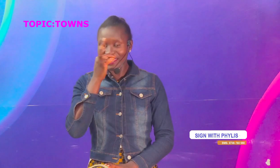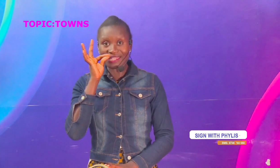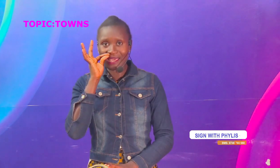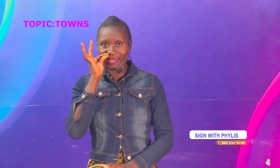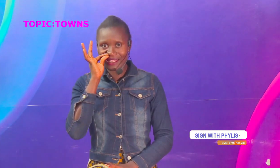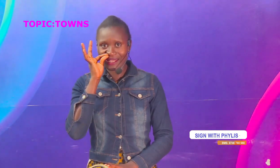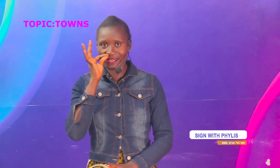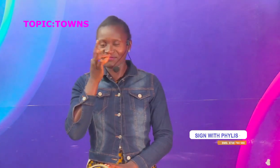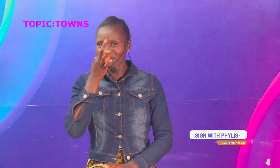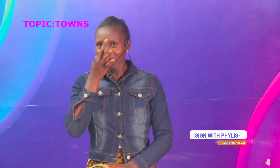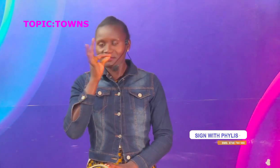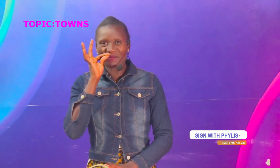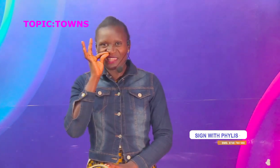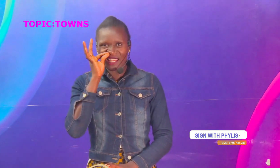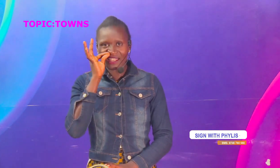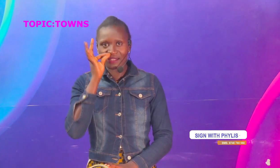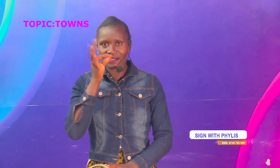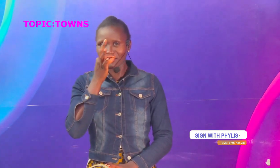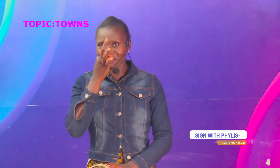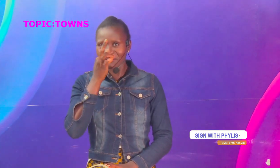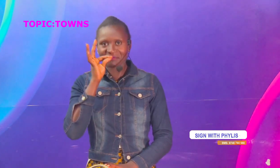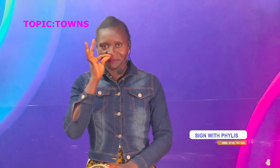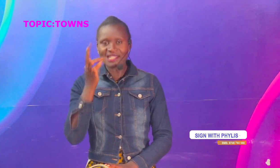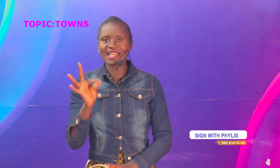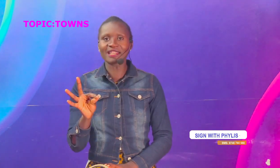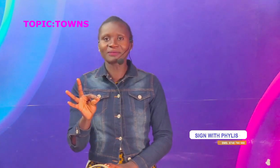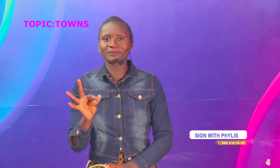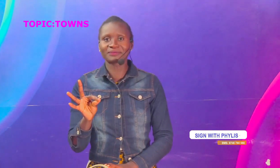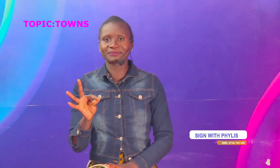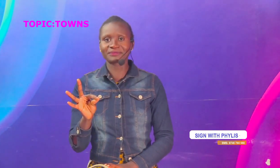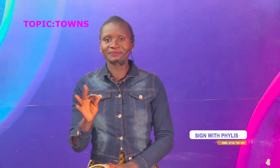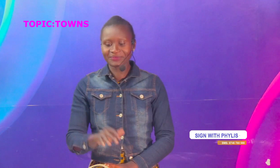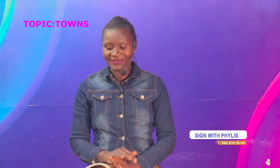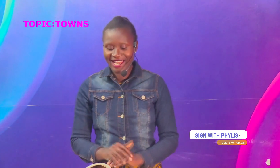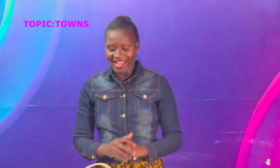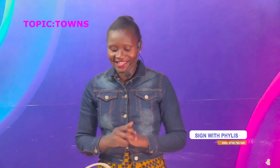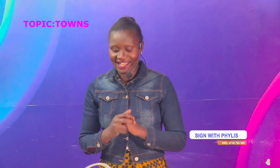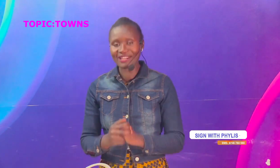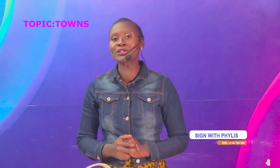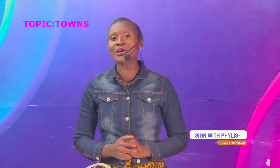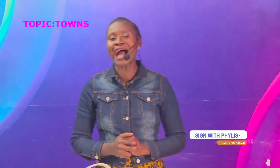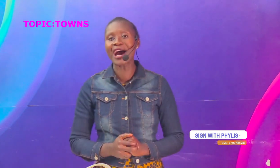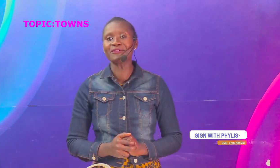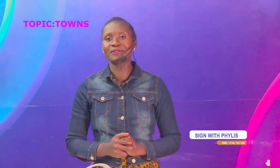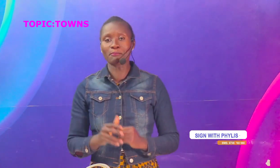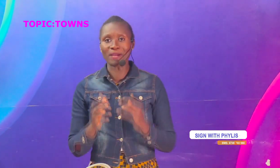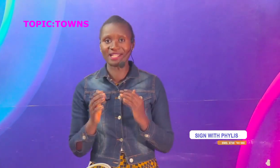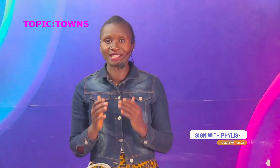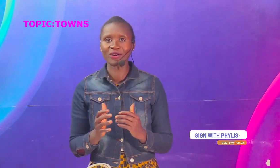Nyeri, Nyeri, Nyeri. And then you also have Machakos. How do